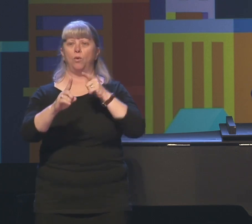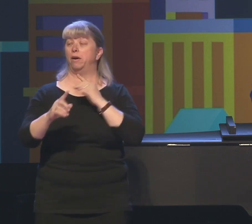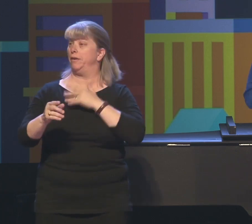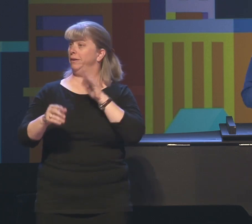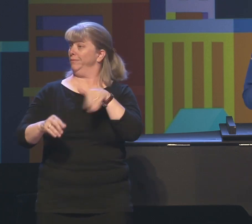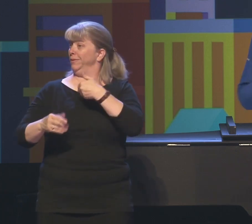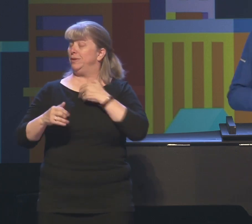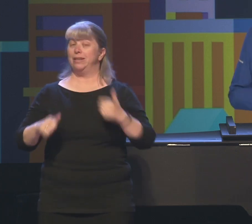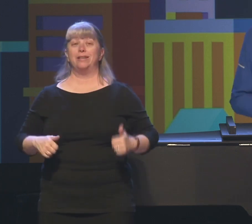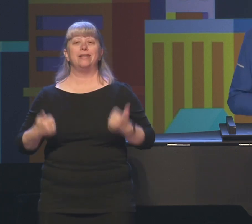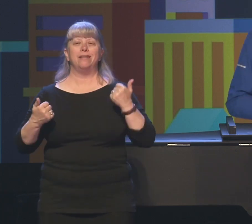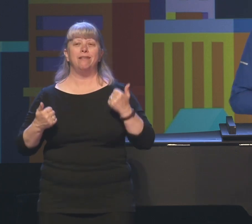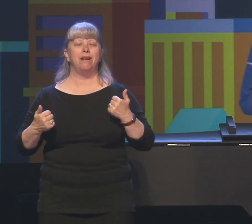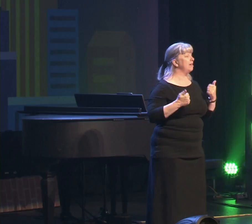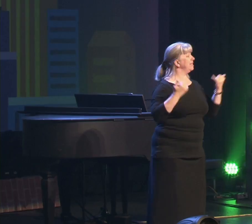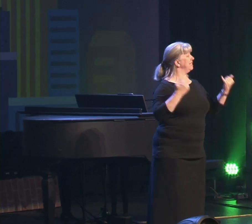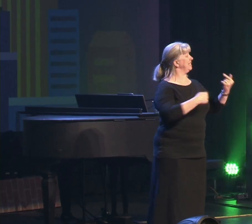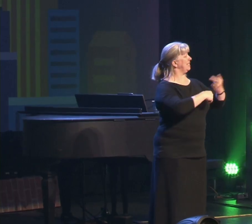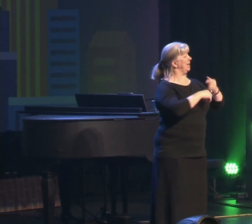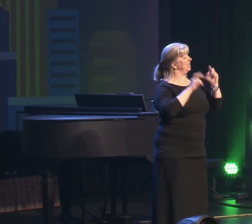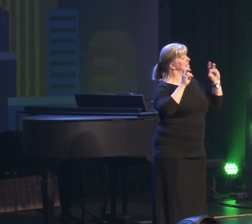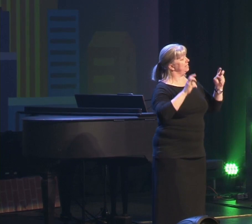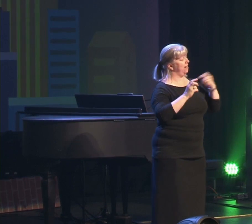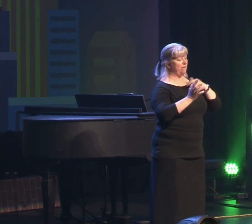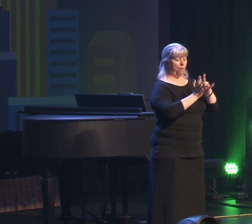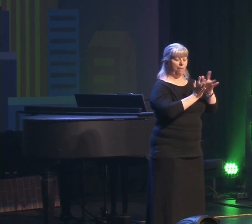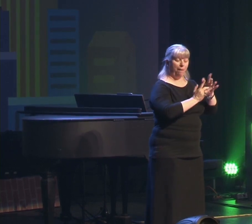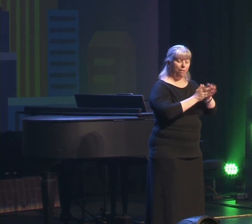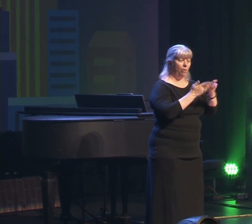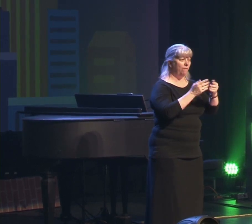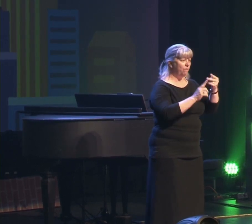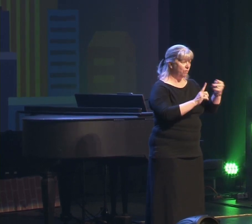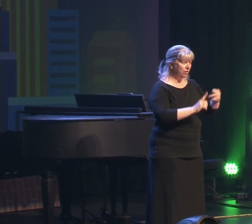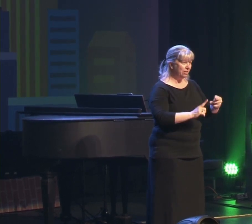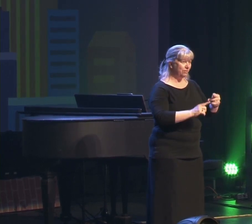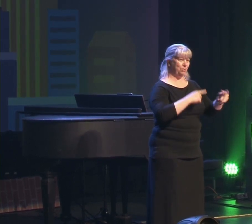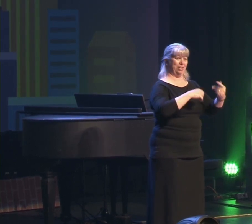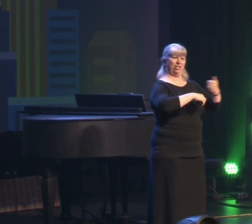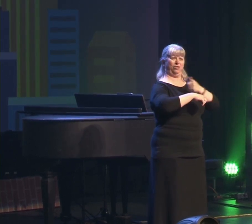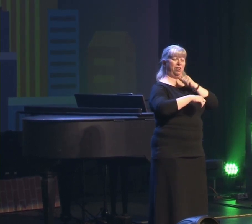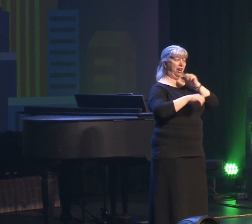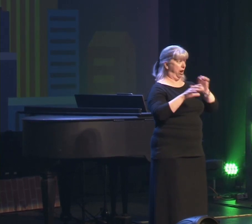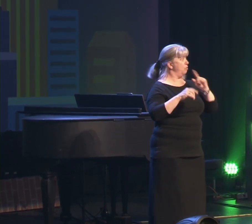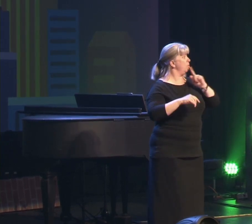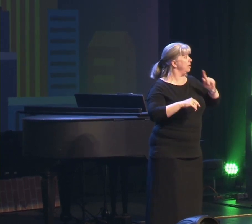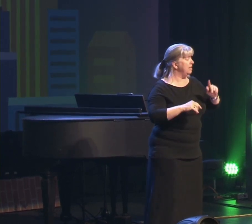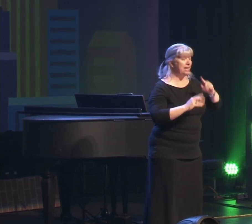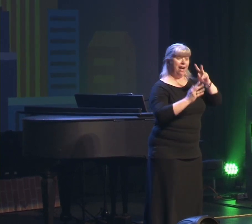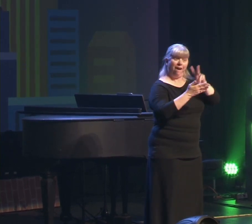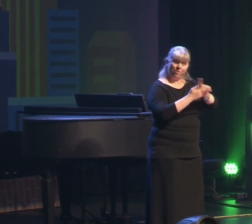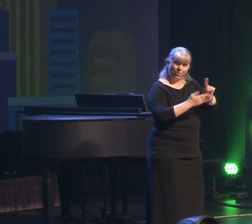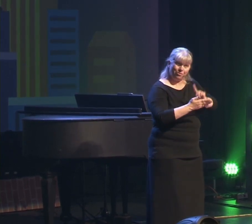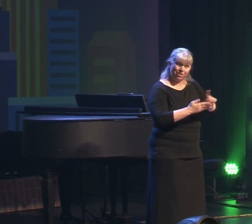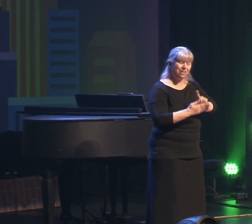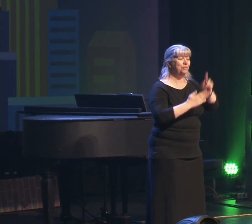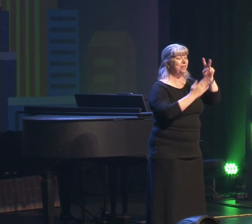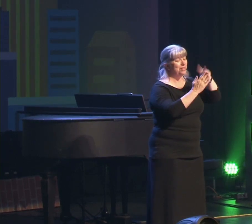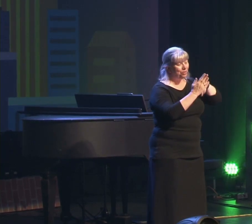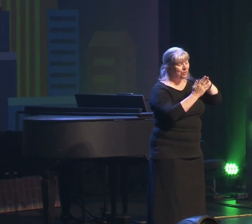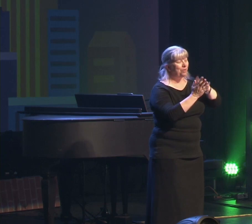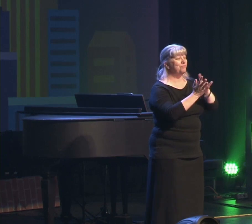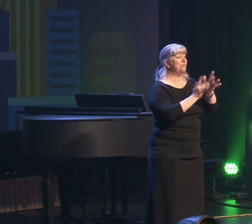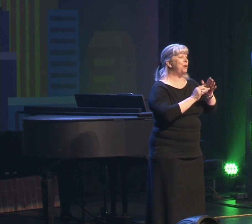spiritual lives. So I want to look today at Scripture. I know I get accused of not doing that, but I really do. Every week we look at